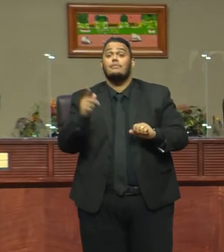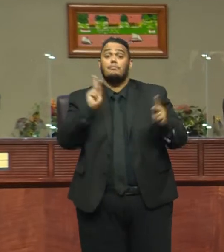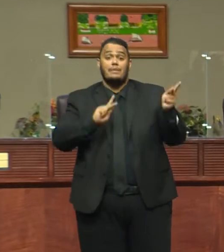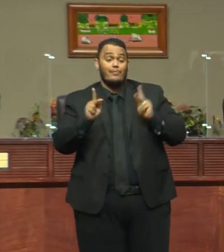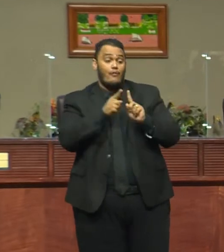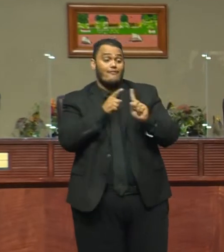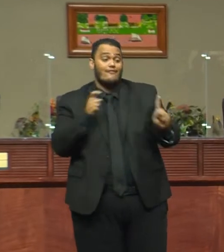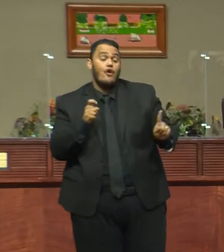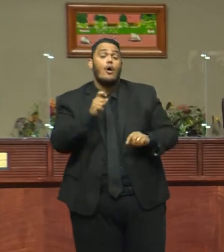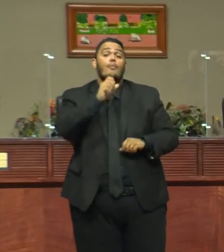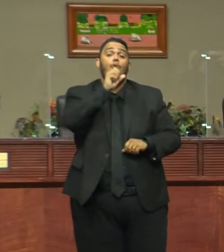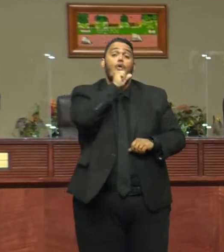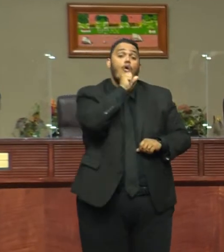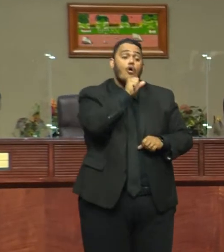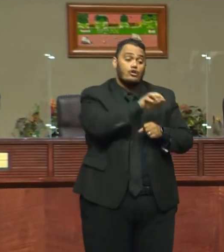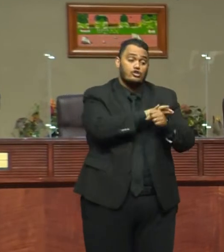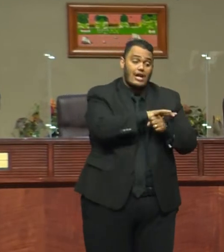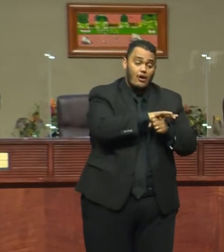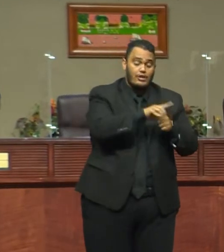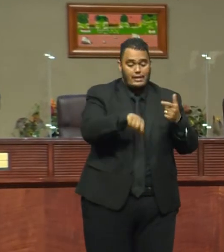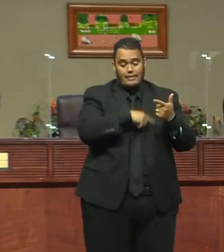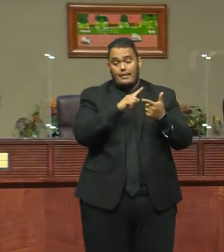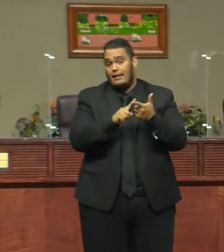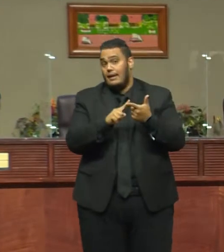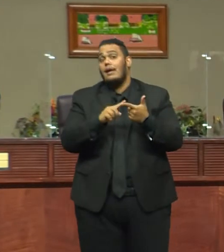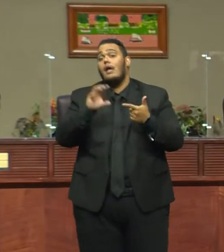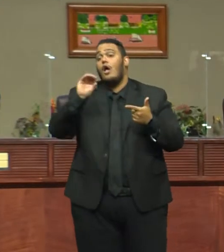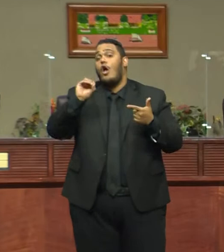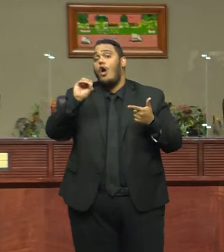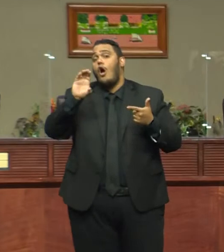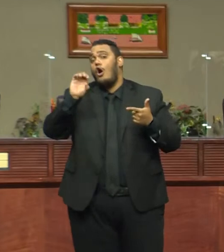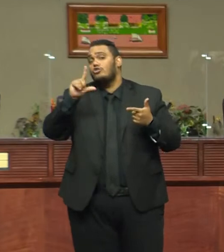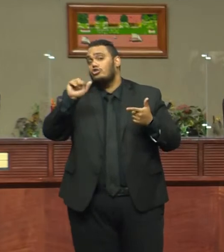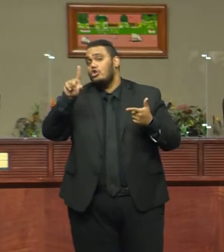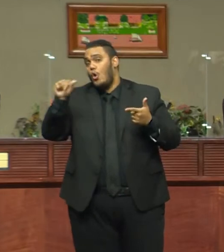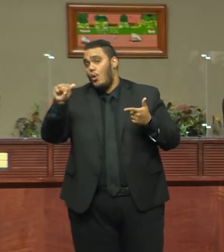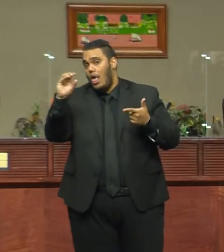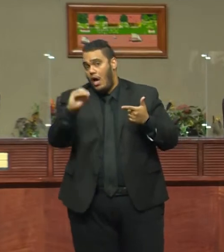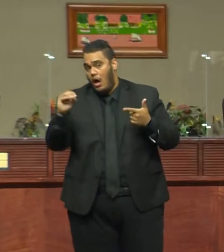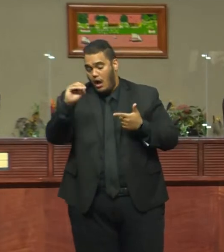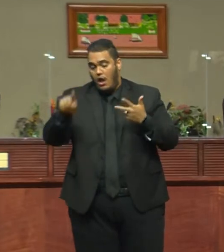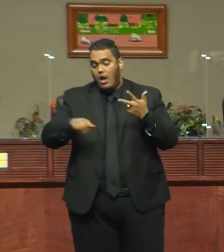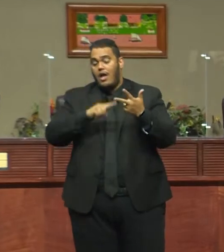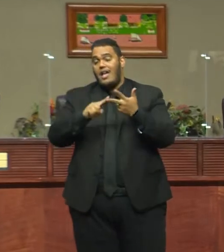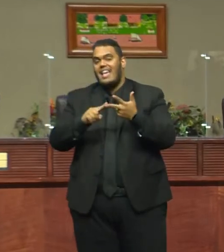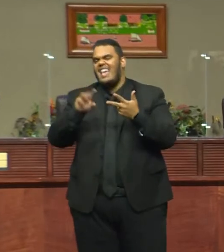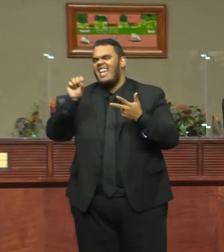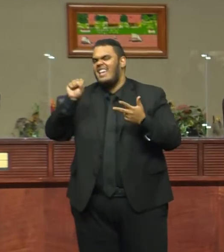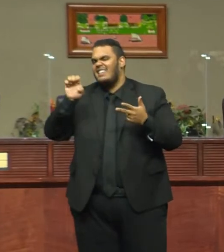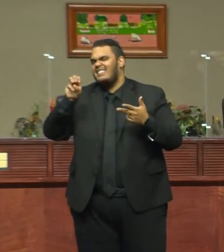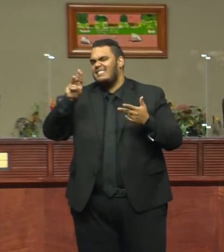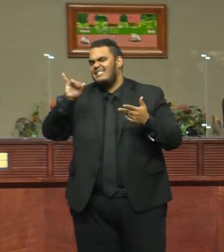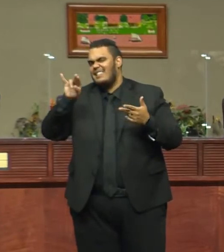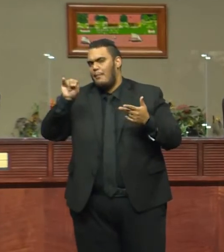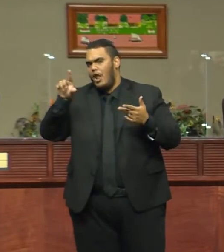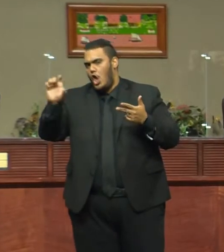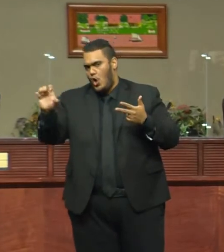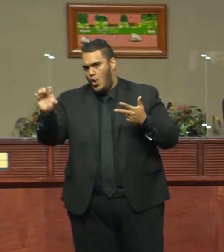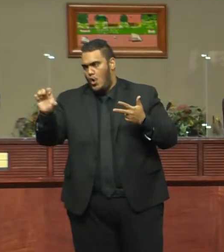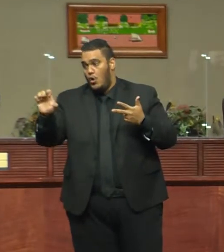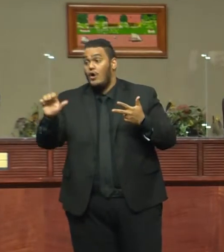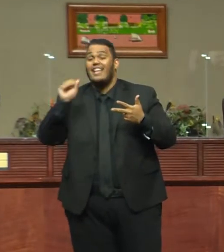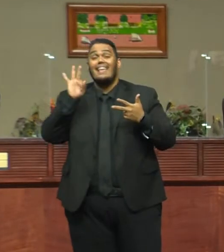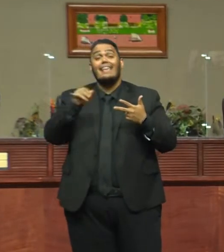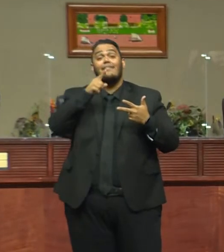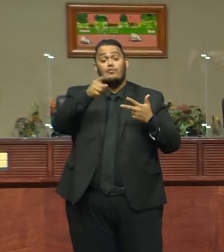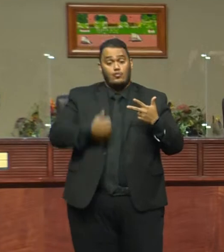Osceola, and Seminole counties to the convention center site. If you live outside Orange County, 311 can